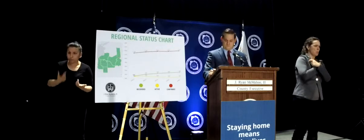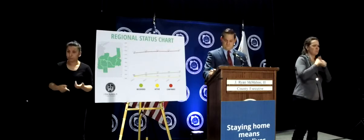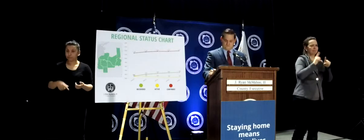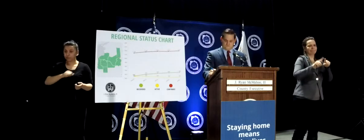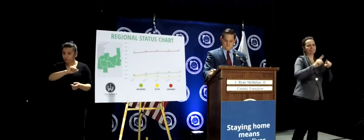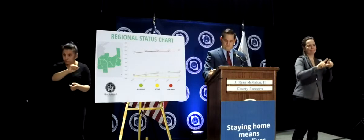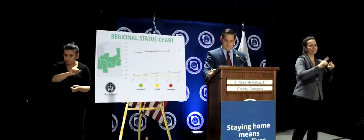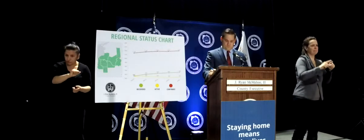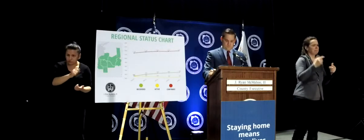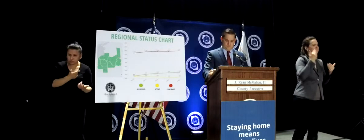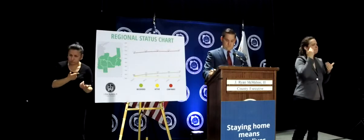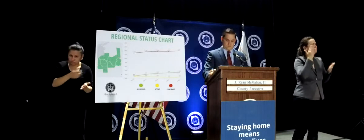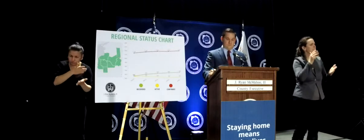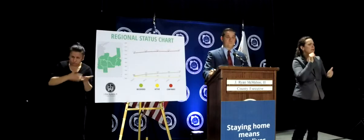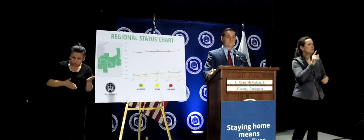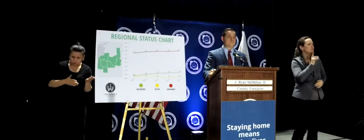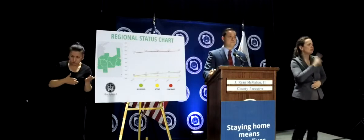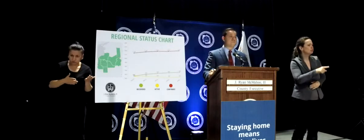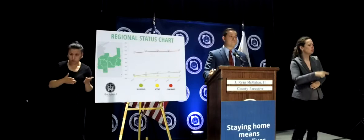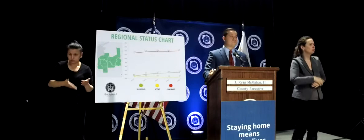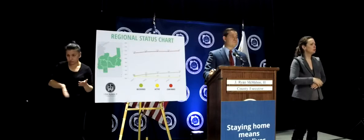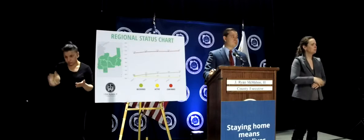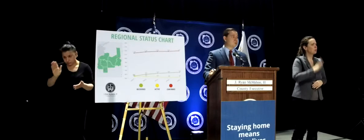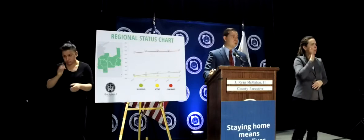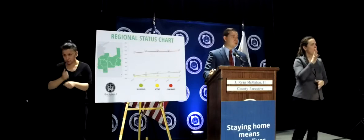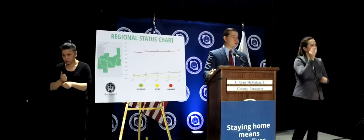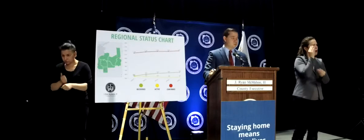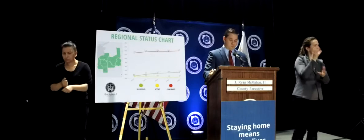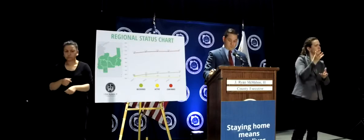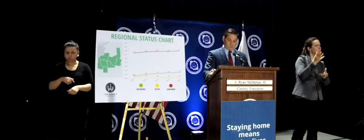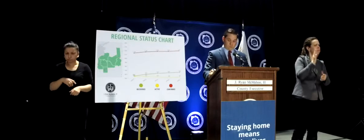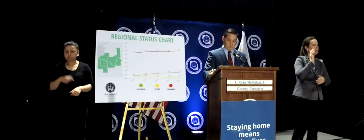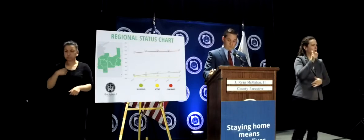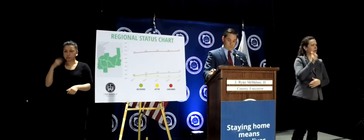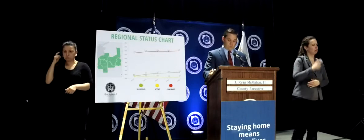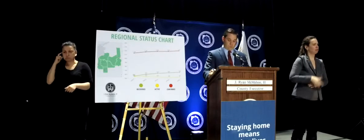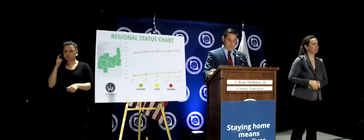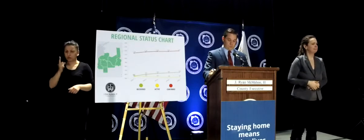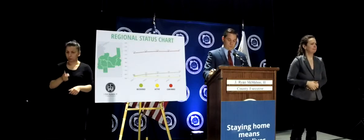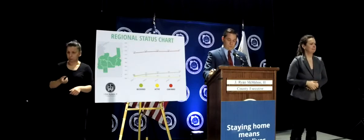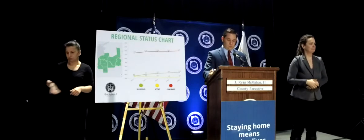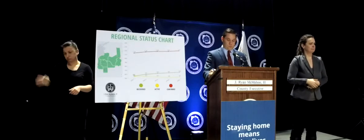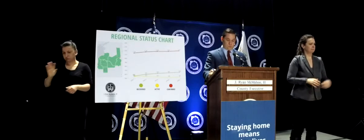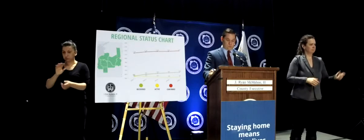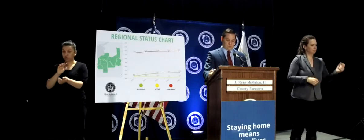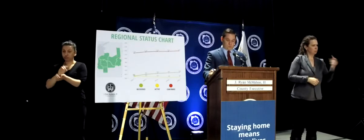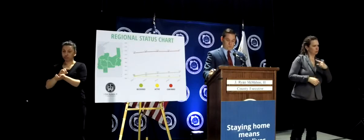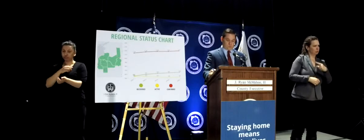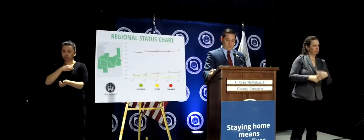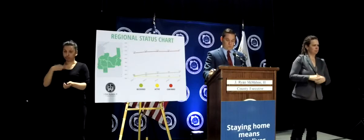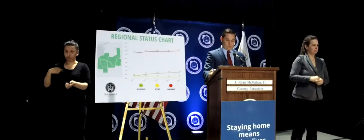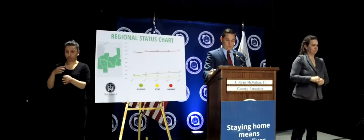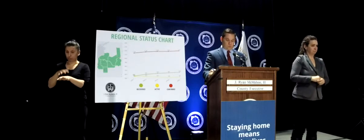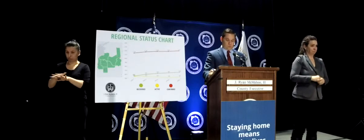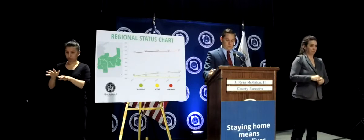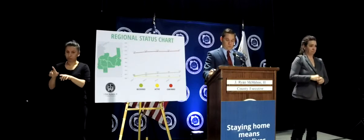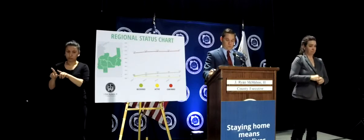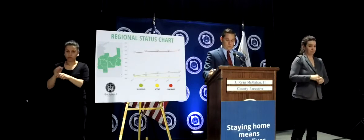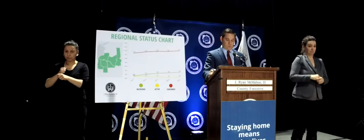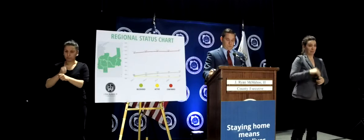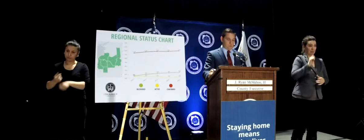there. Thank you. The questions? The testing numbers that you gave us, and I think you said there